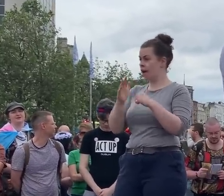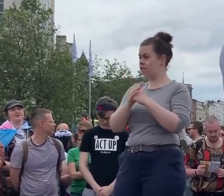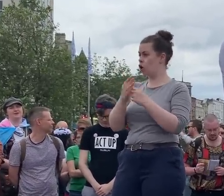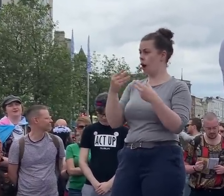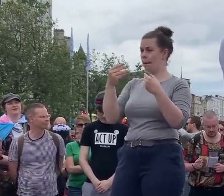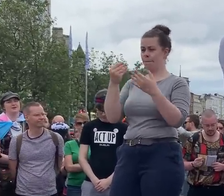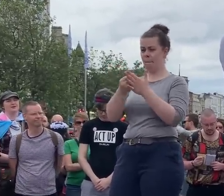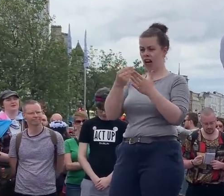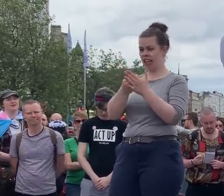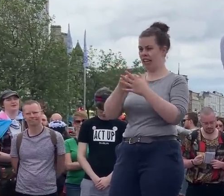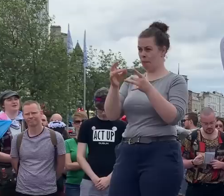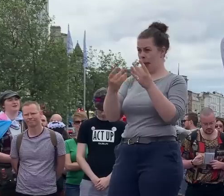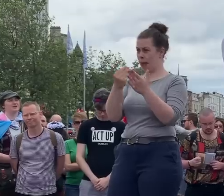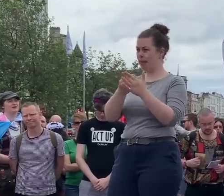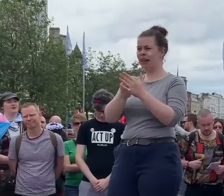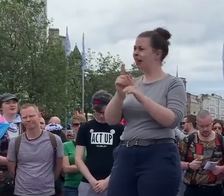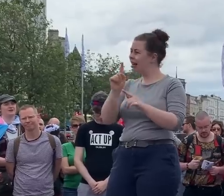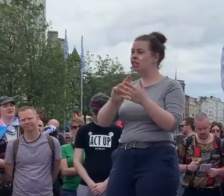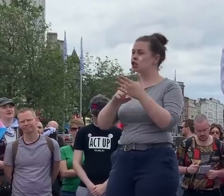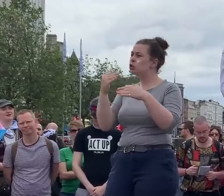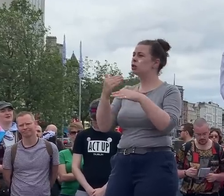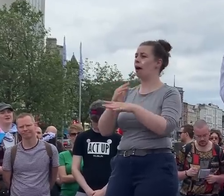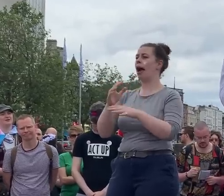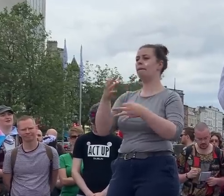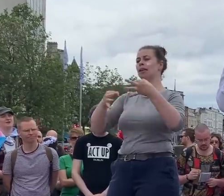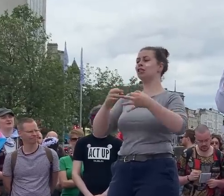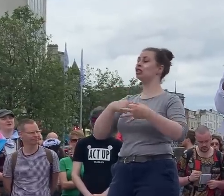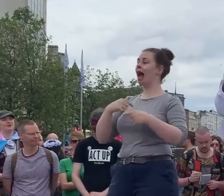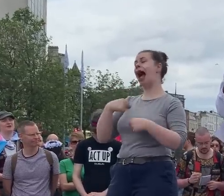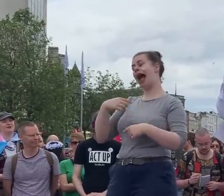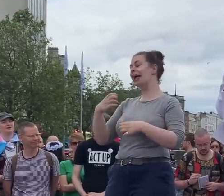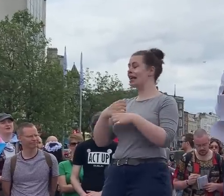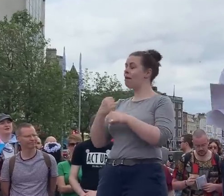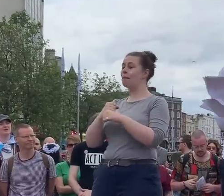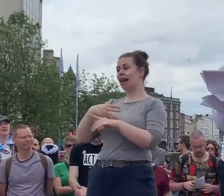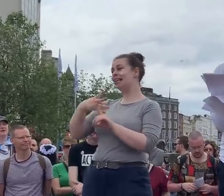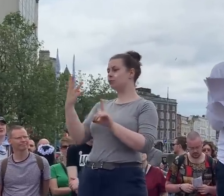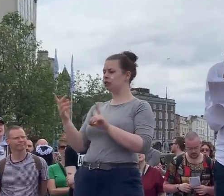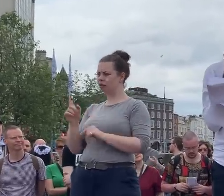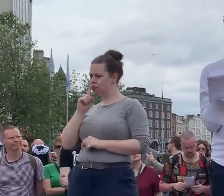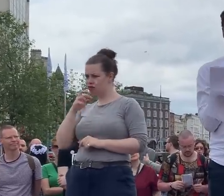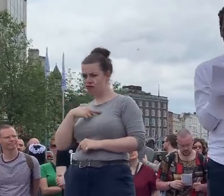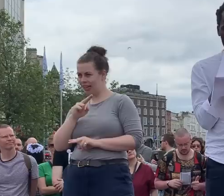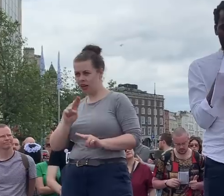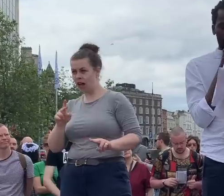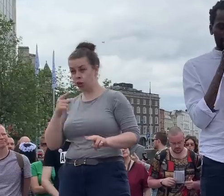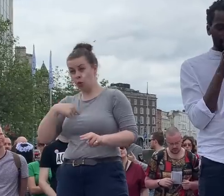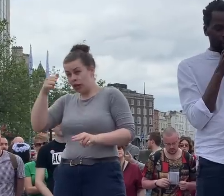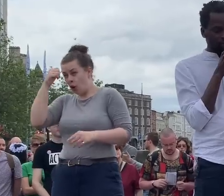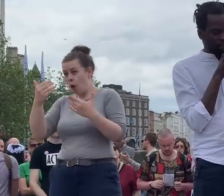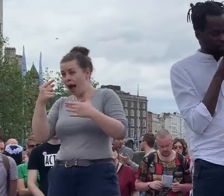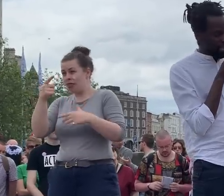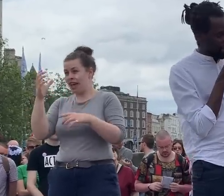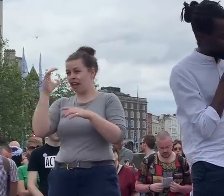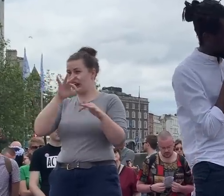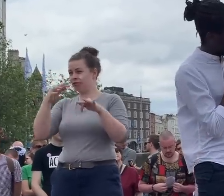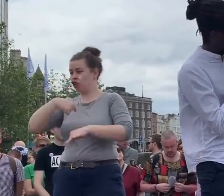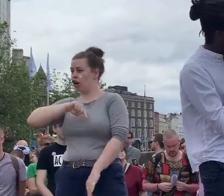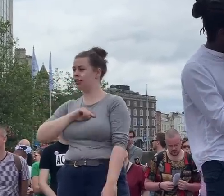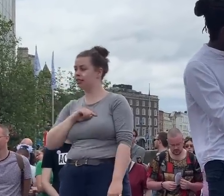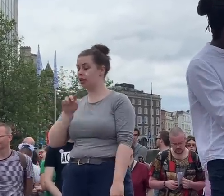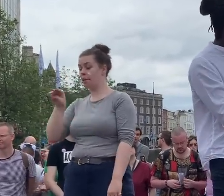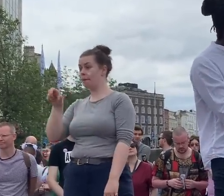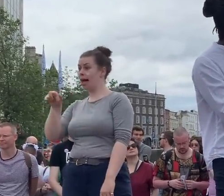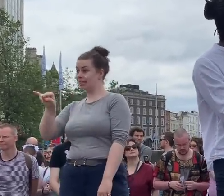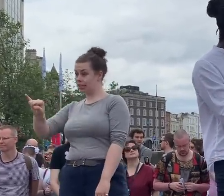it is used by politicians who pretend to care about LGBT plus people in the state. But we know how they treat us. MERJ, the movement of asylum seekers